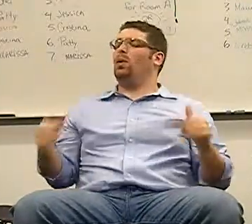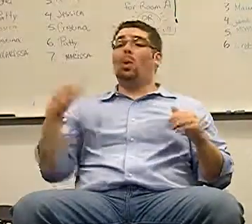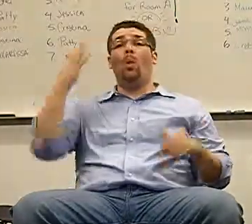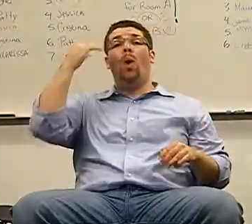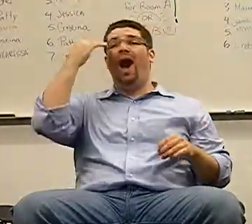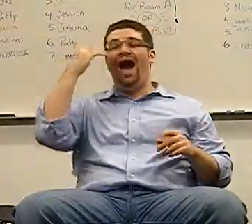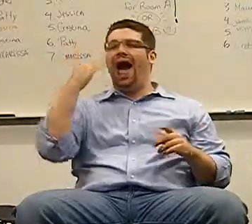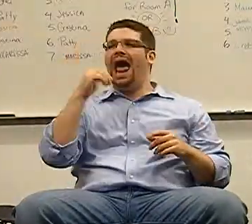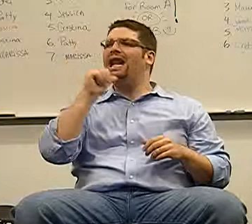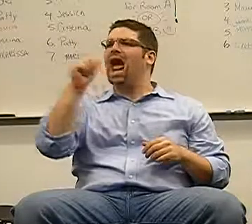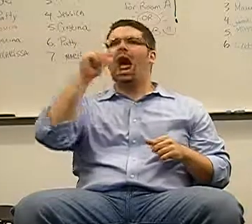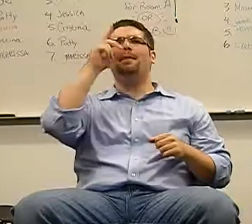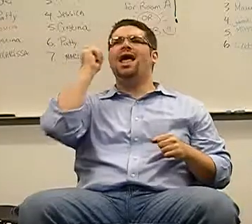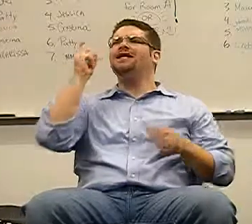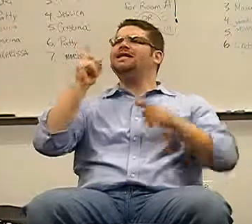It was quite a different place to be.